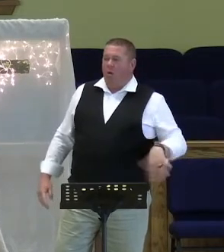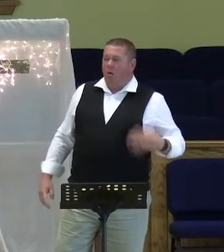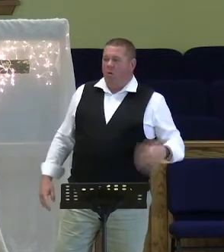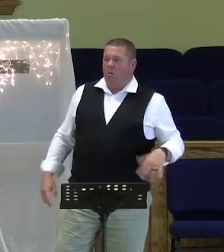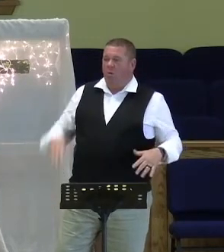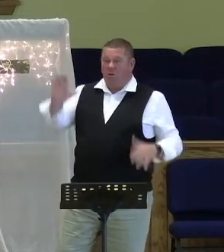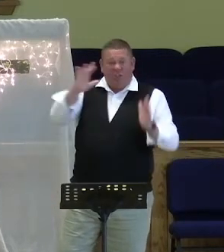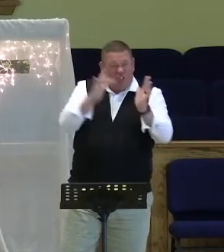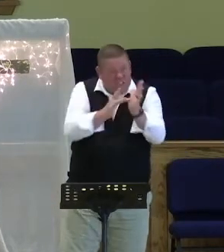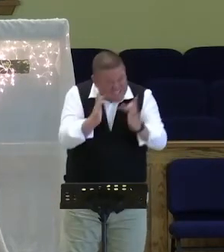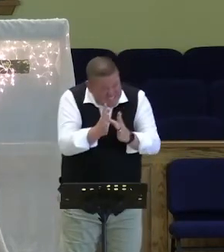Wow. So